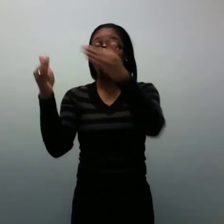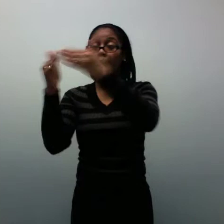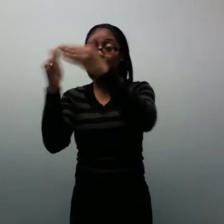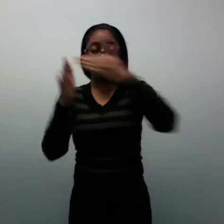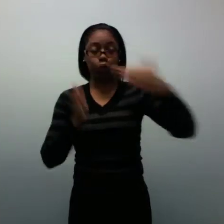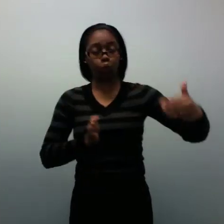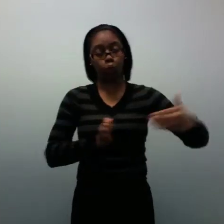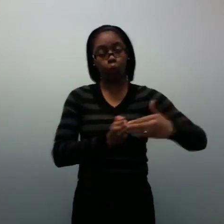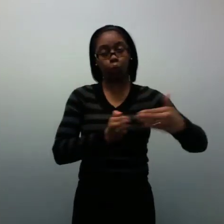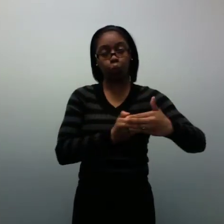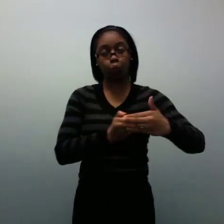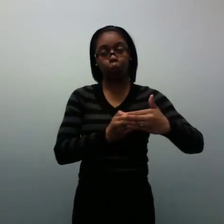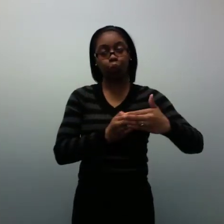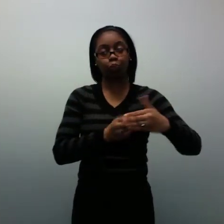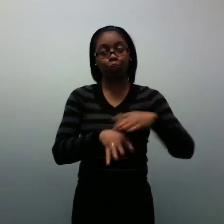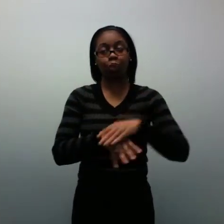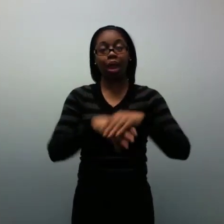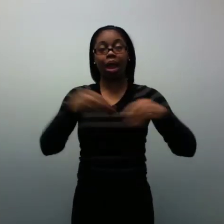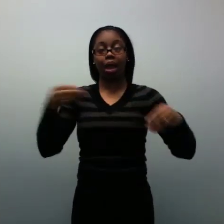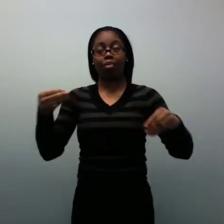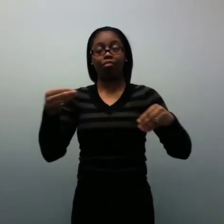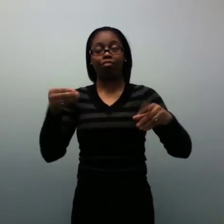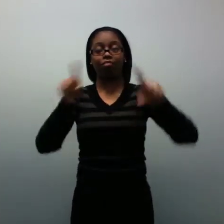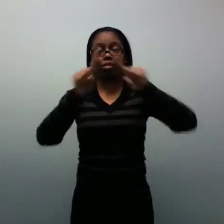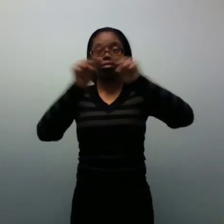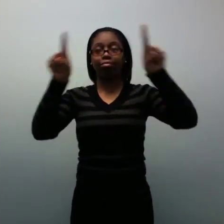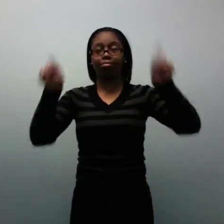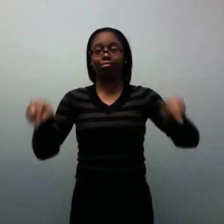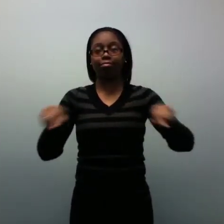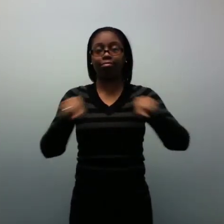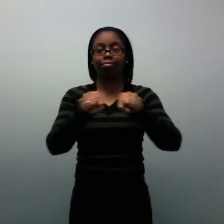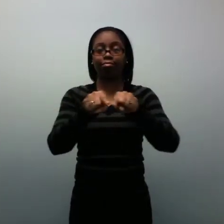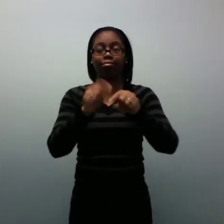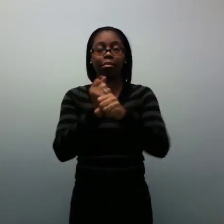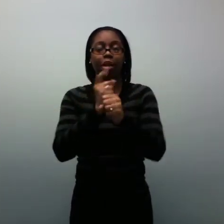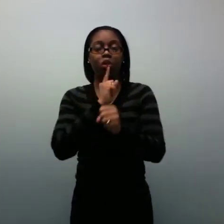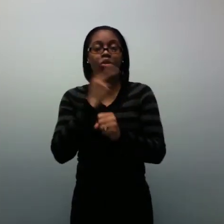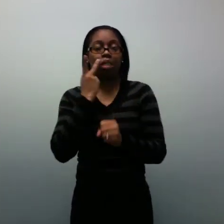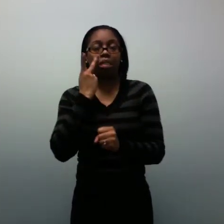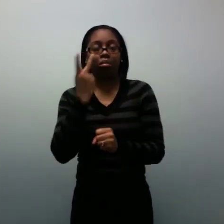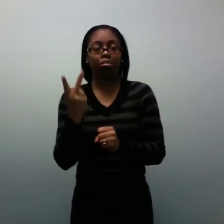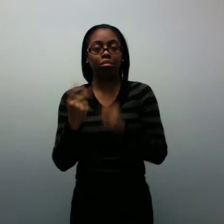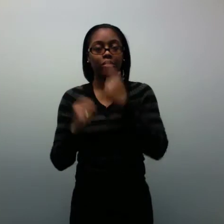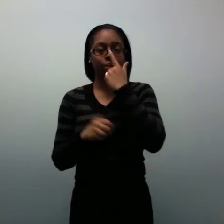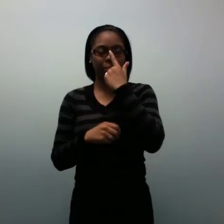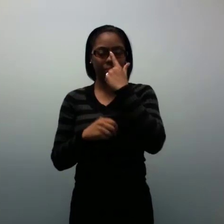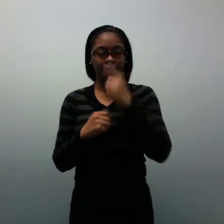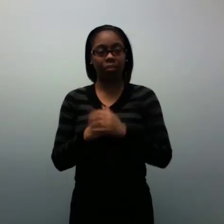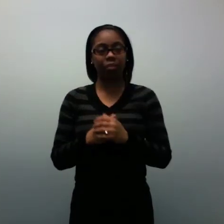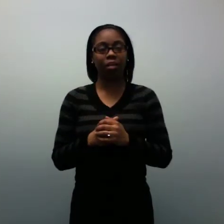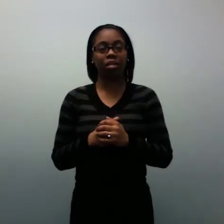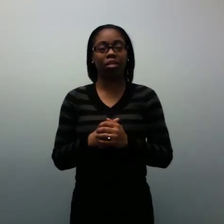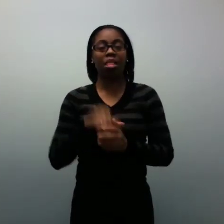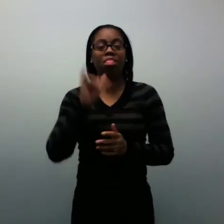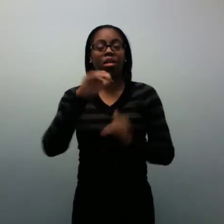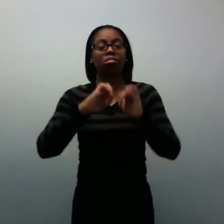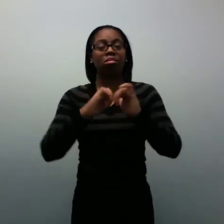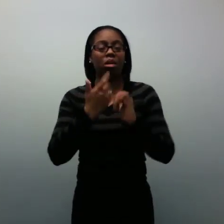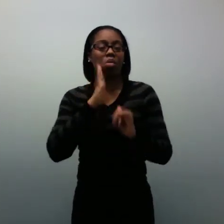and out the bottom, as we'll see when we actually do this. So that is how we would multiply a 2-digit